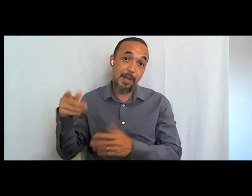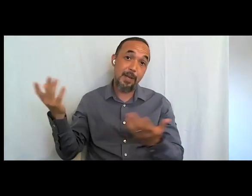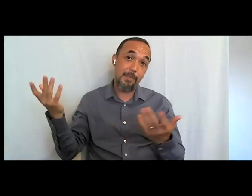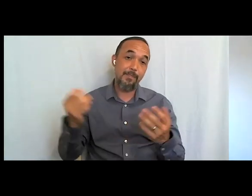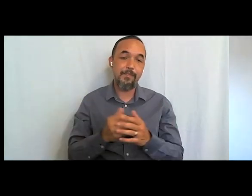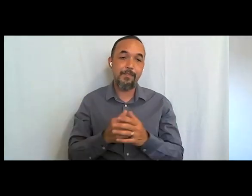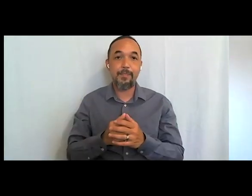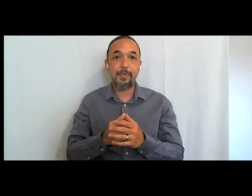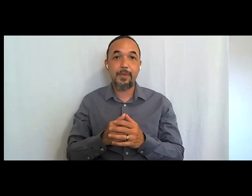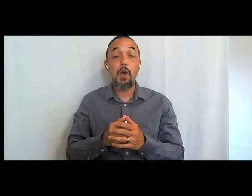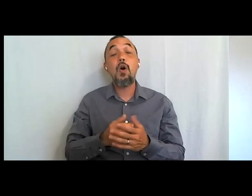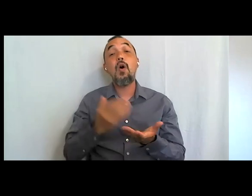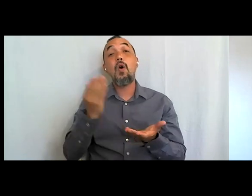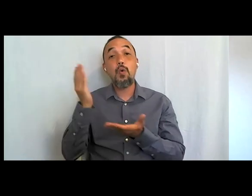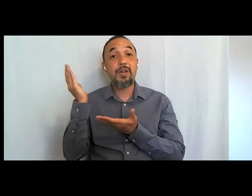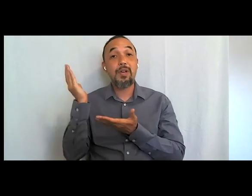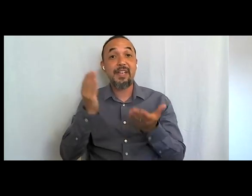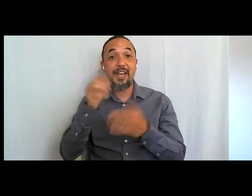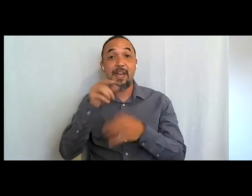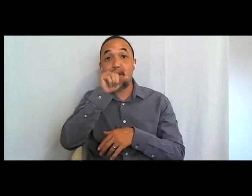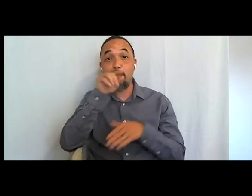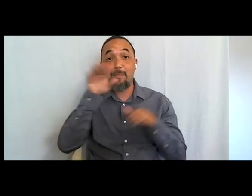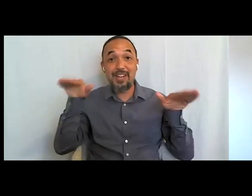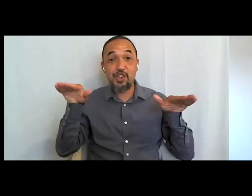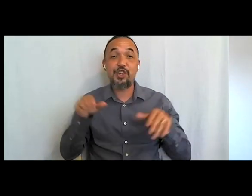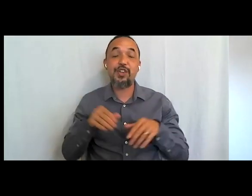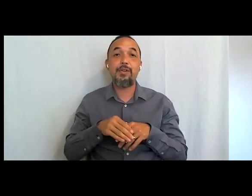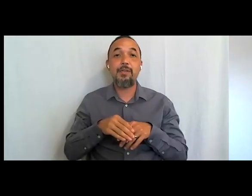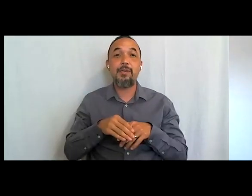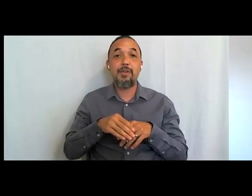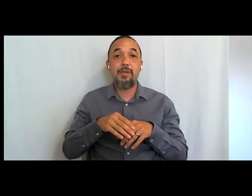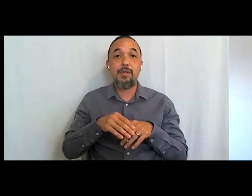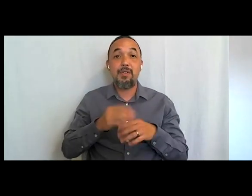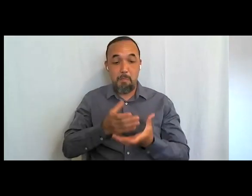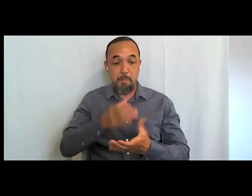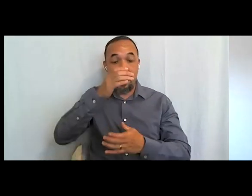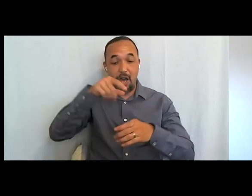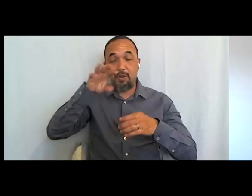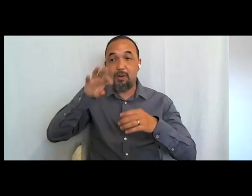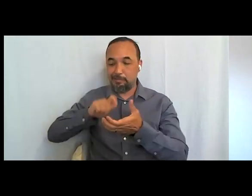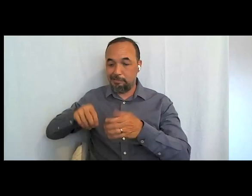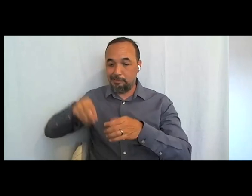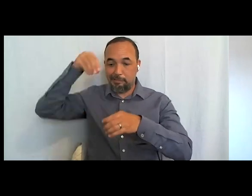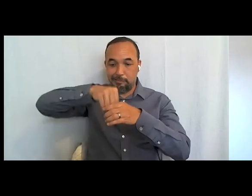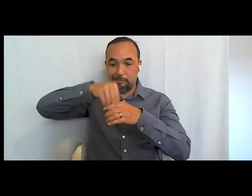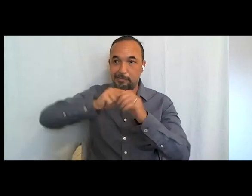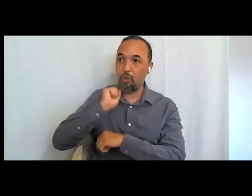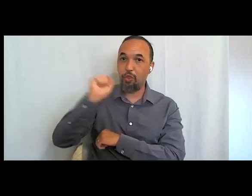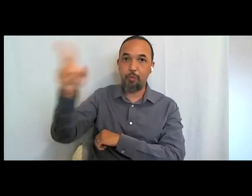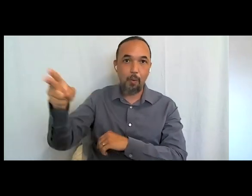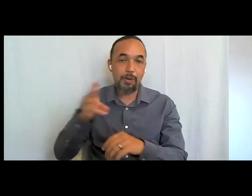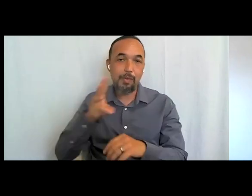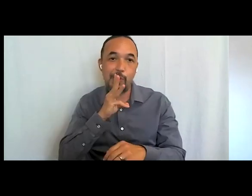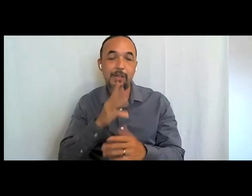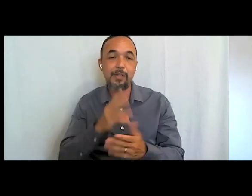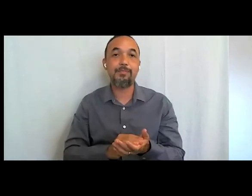Carrier pigeon, yes. Messages in bottles, also good. Also a good idea. Yep. Sarah says she uses Facebook and Discord. Both